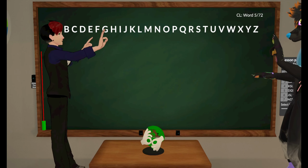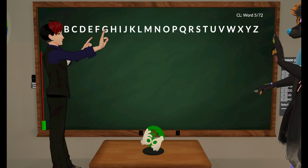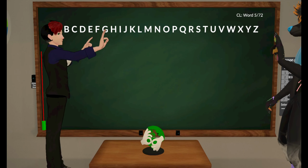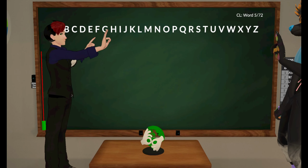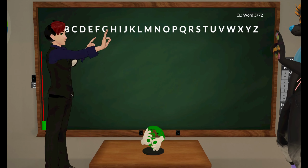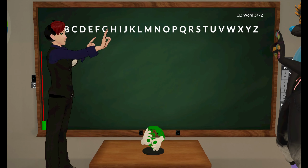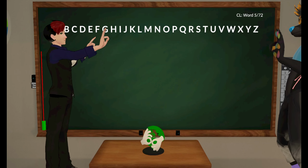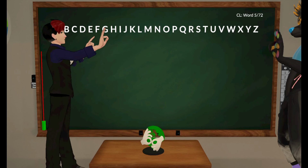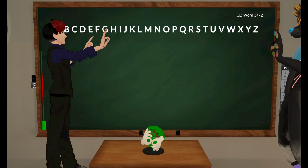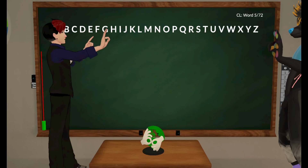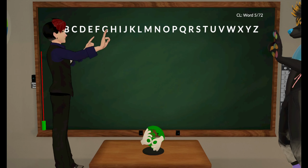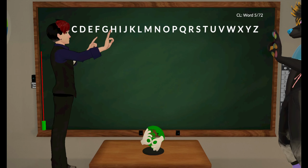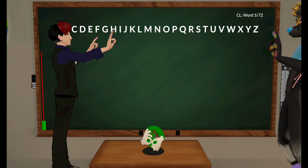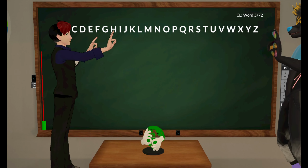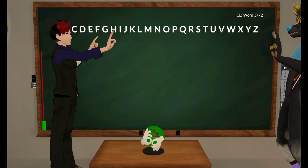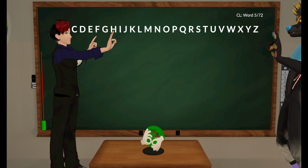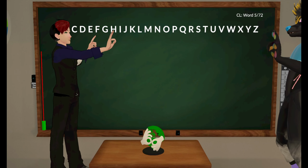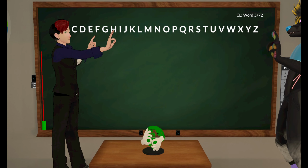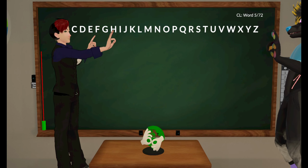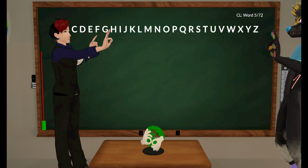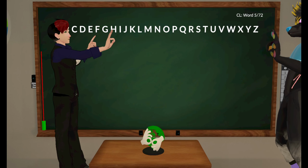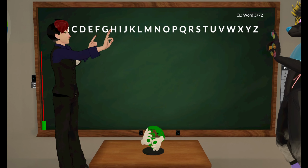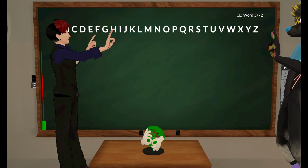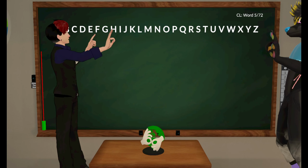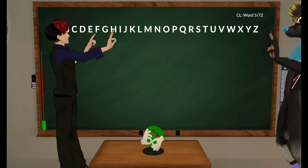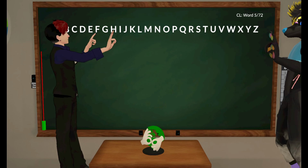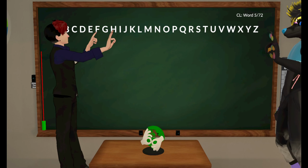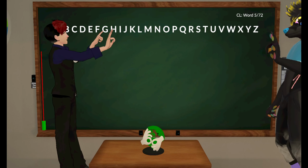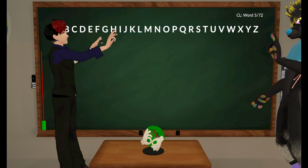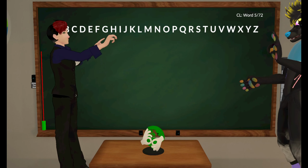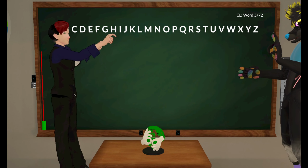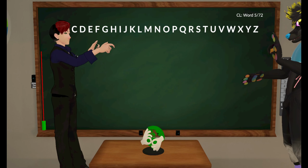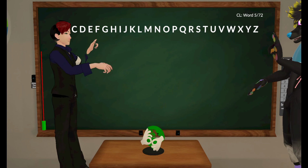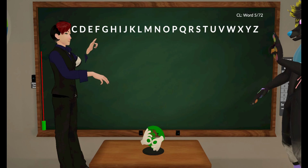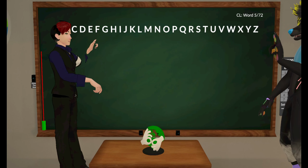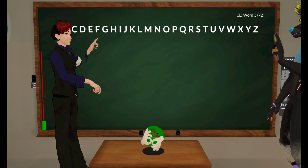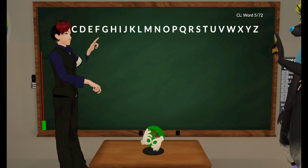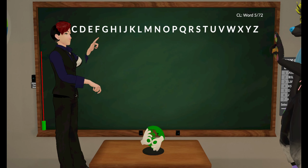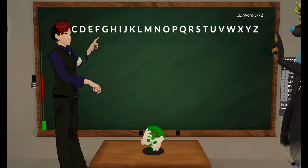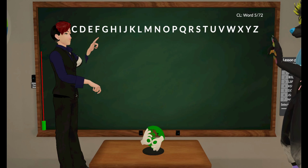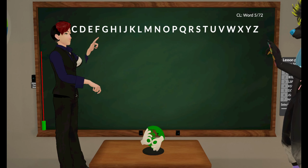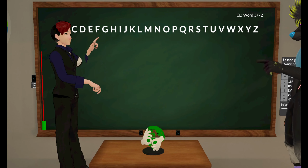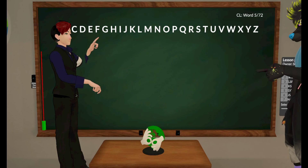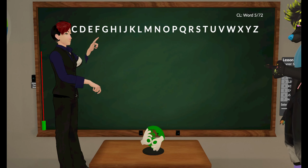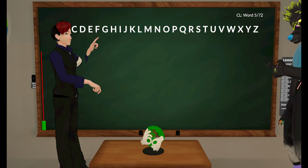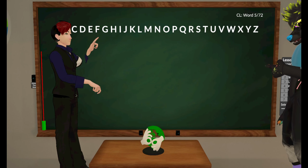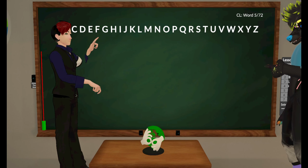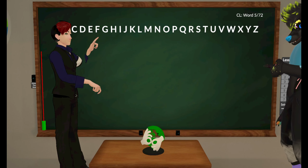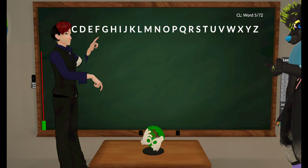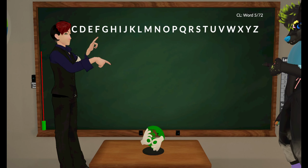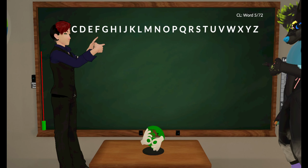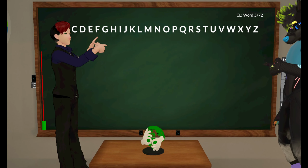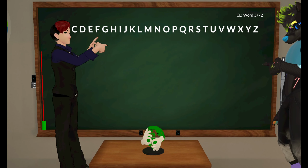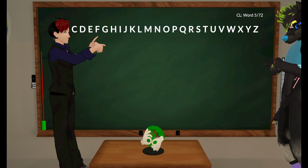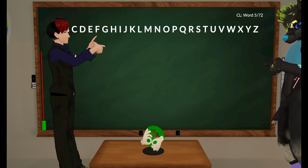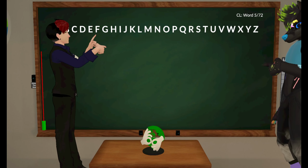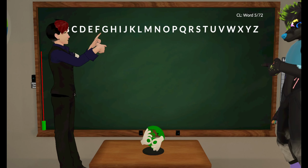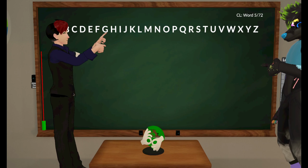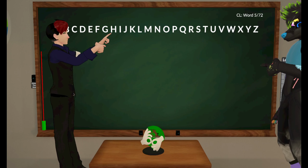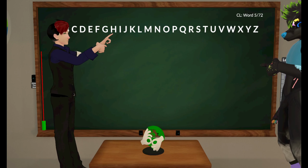down here in a second. Sorry for making you my test dummy. All right. No, you're fine. G? You're fine. That one I remember. Good.